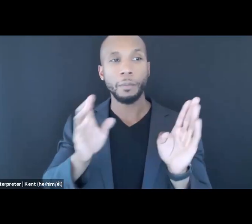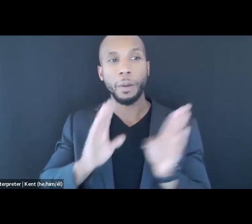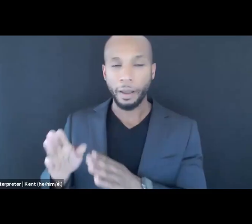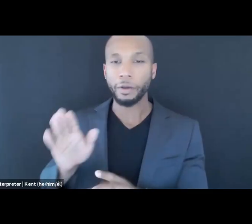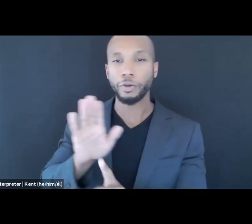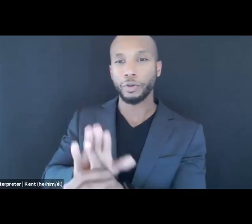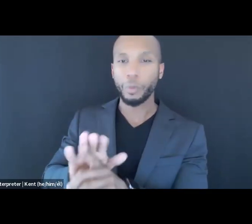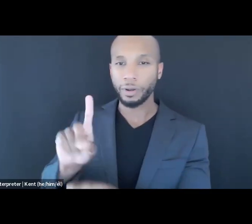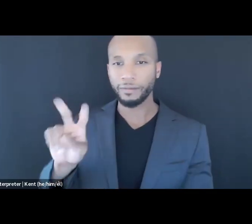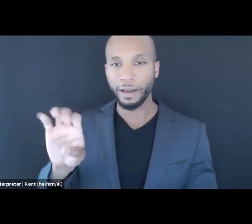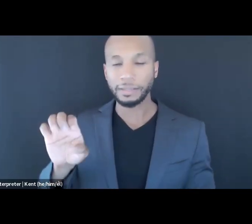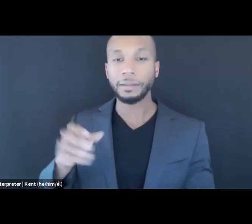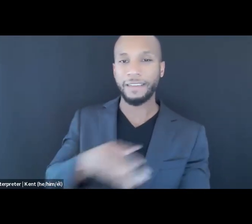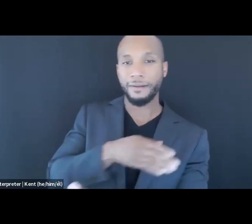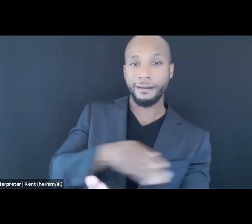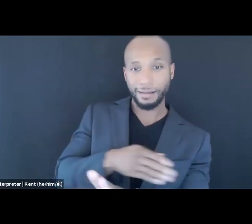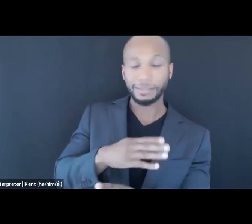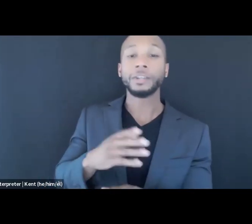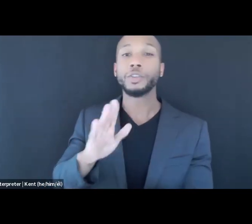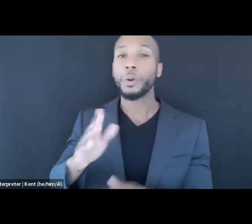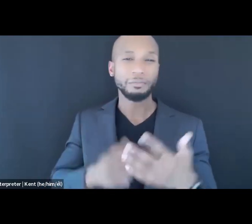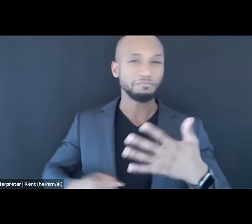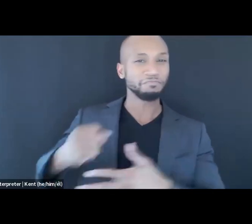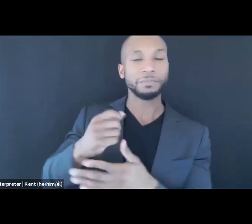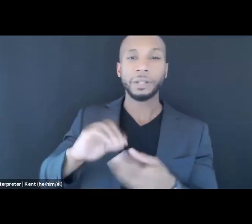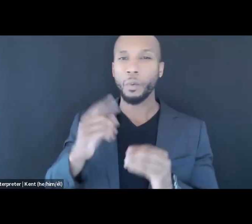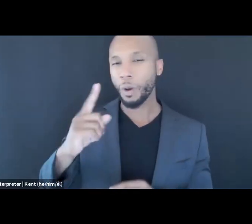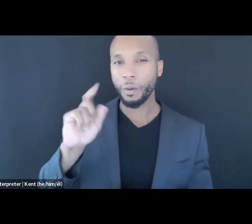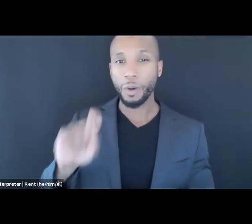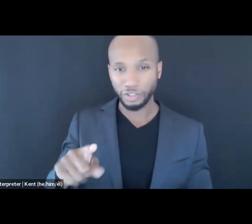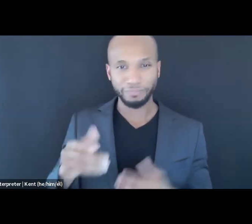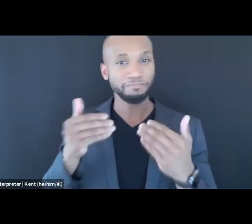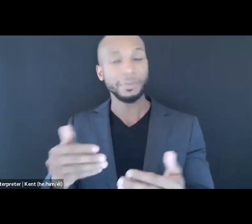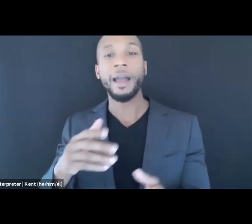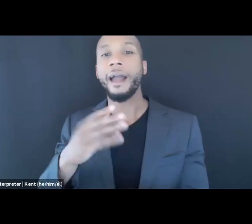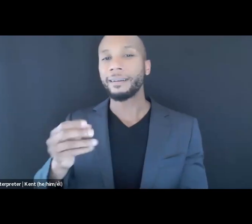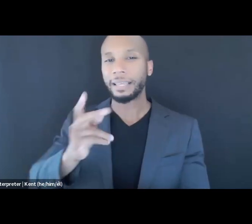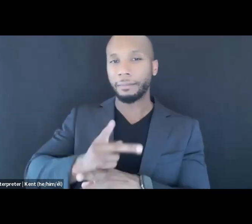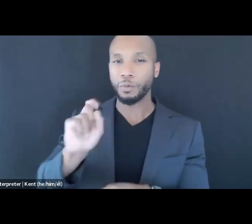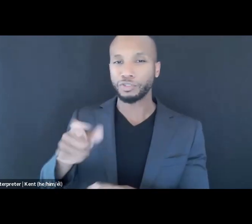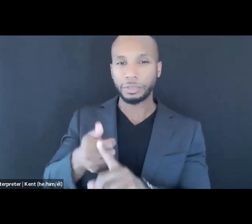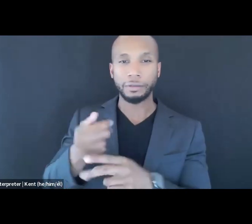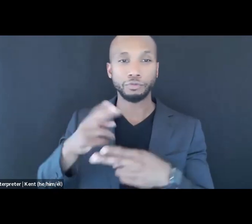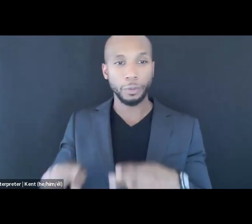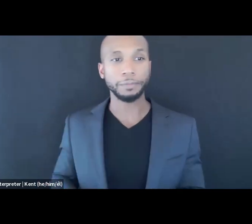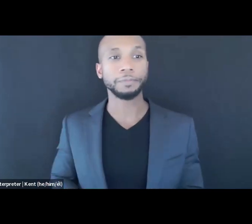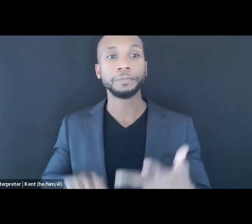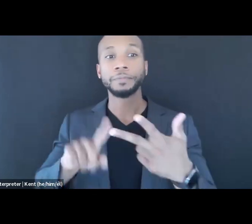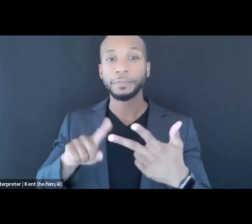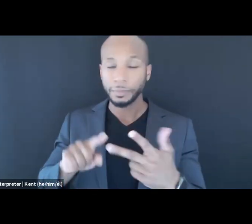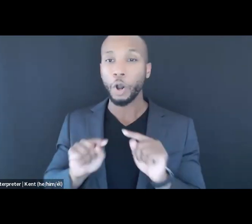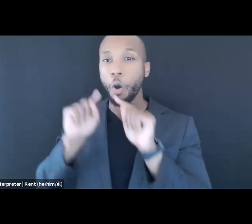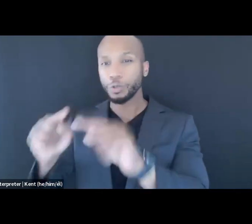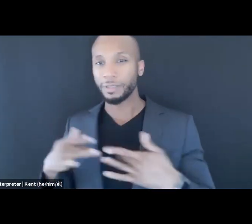your device in advance. Ask your number 1 most important question, and keep the question short. 3. Get to